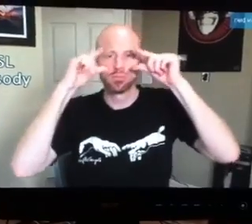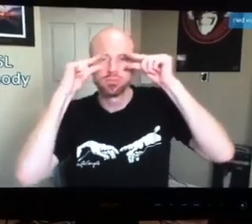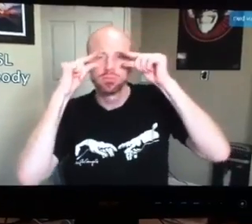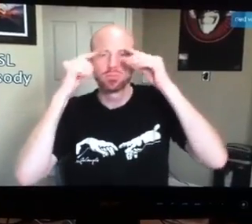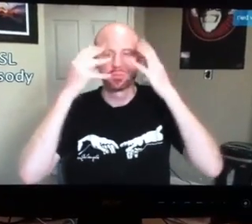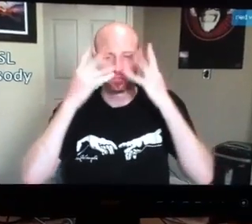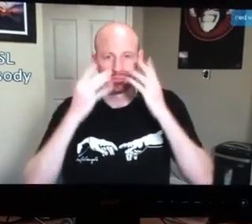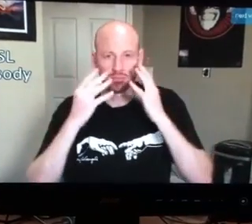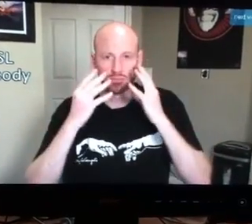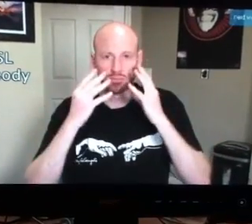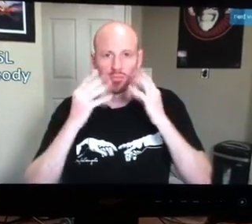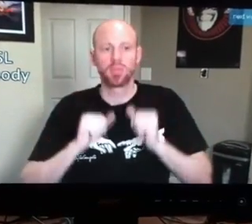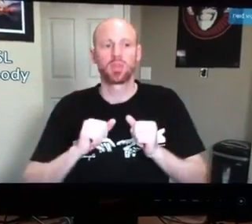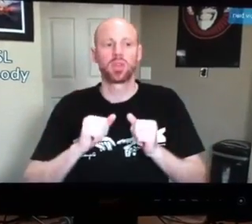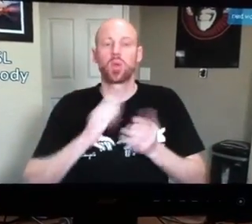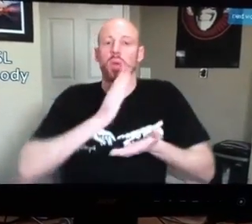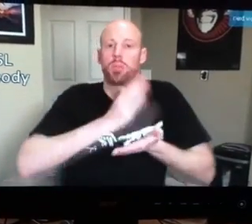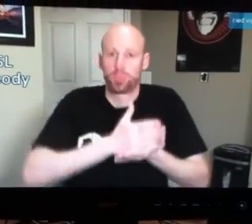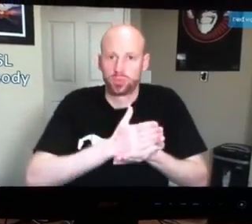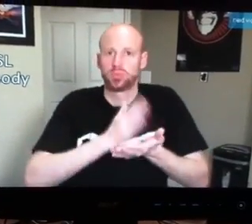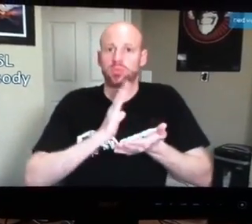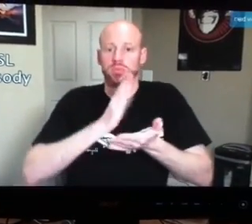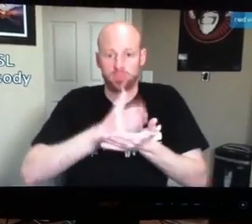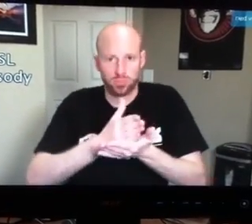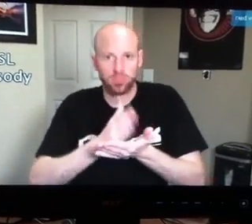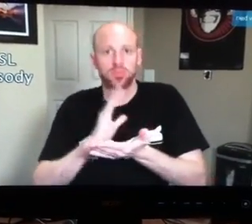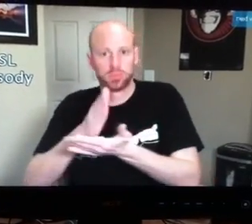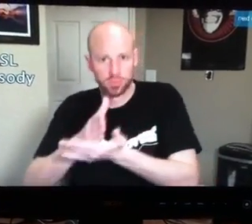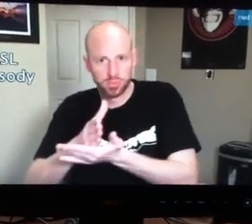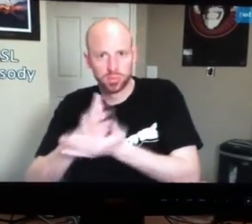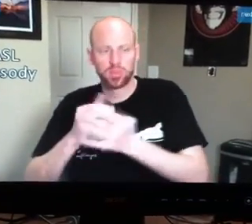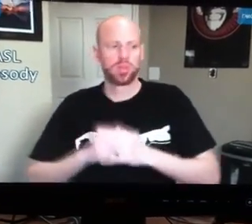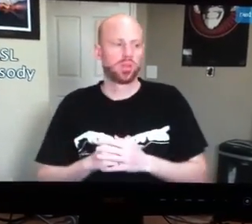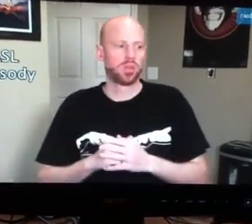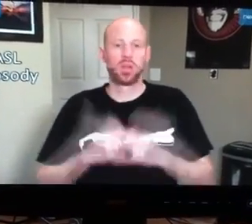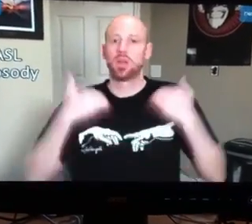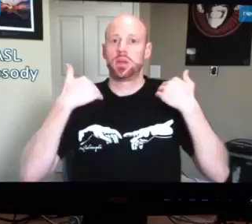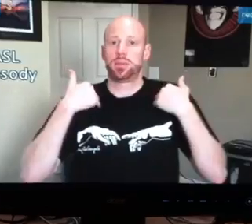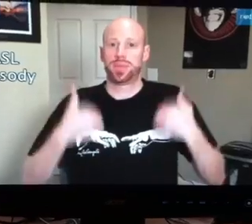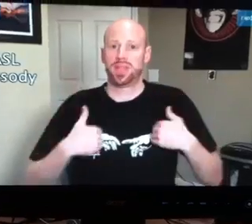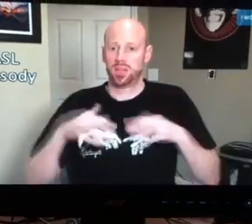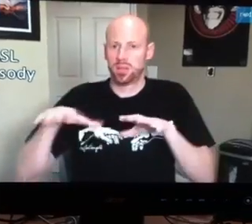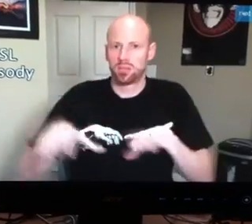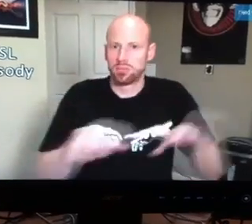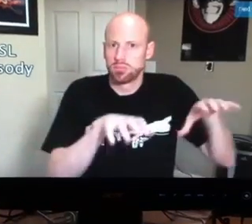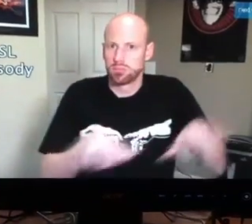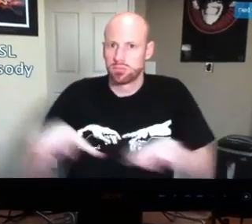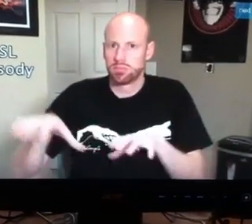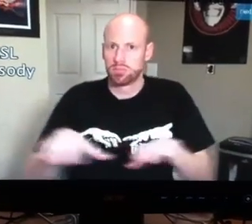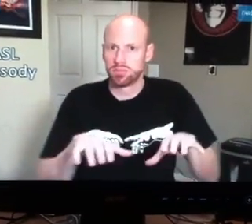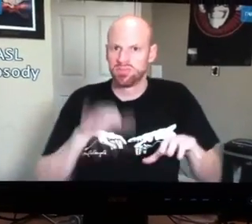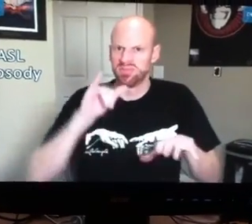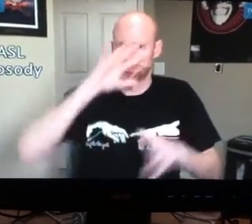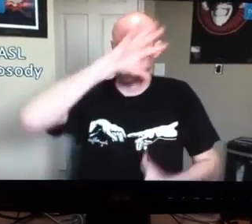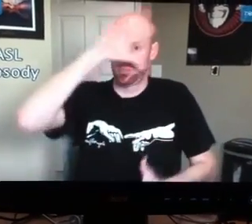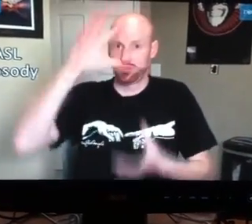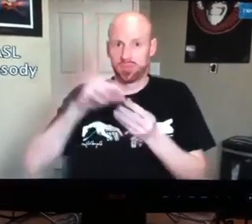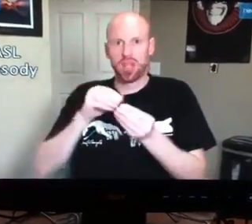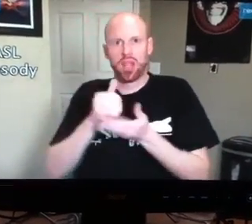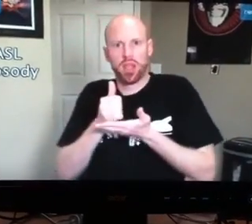your eyebrows, the way that your eyes move, everything about how your face moves, as well as your pauses. And it also includes your